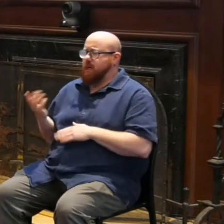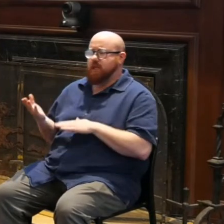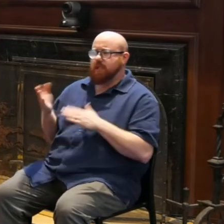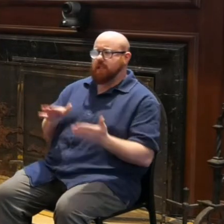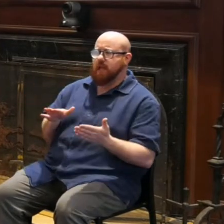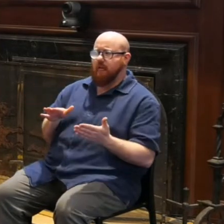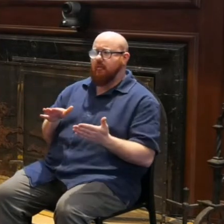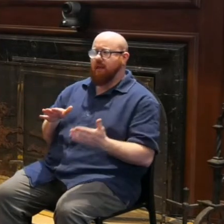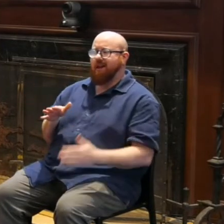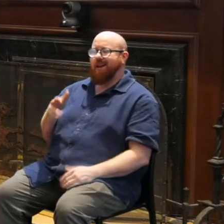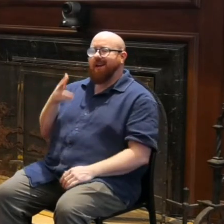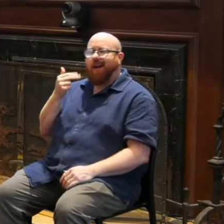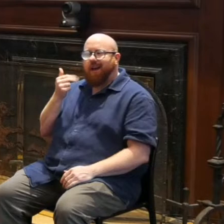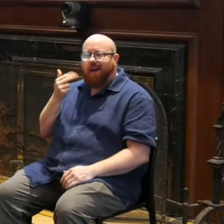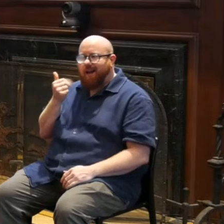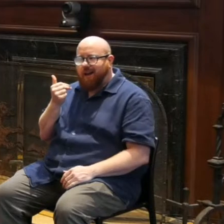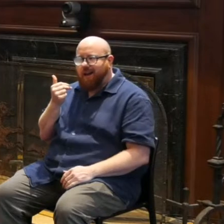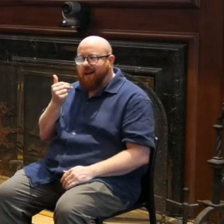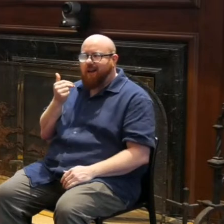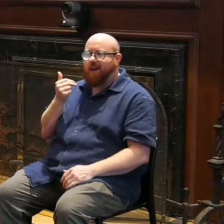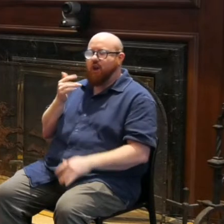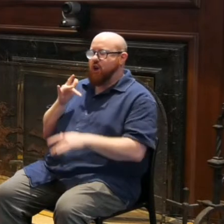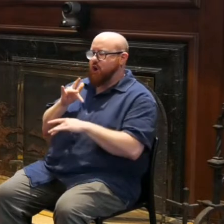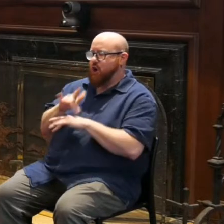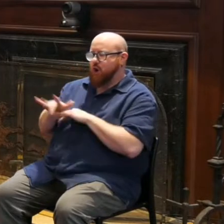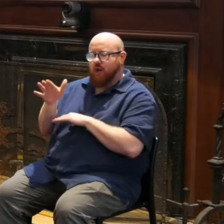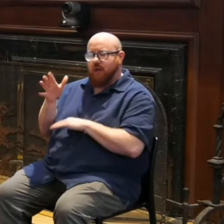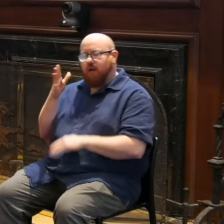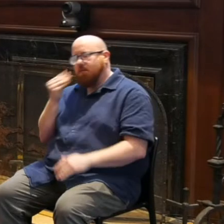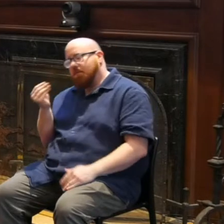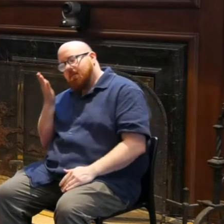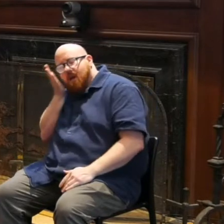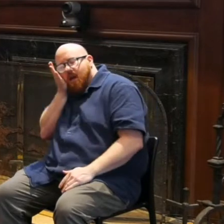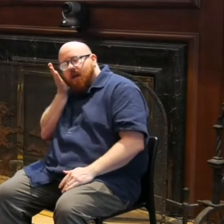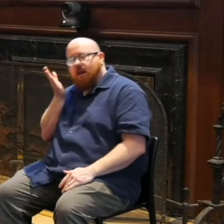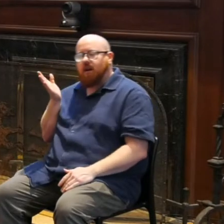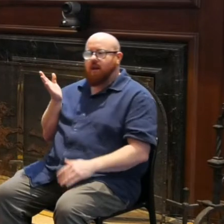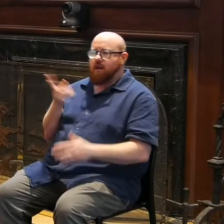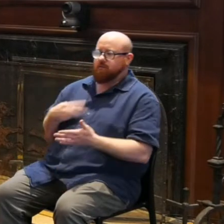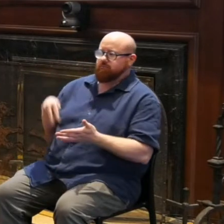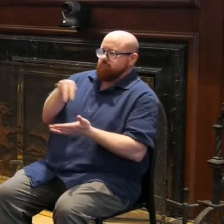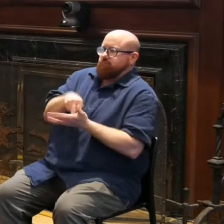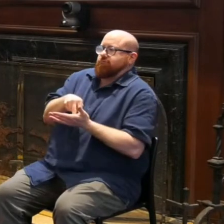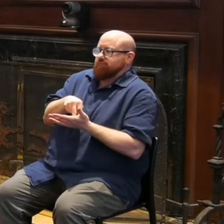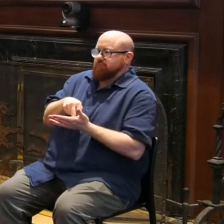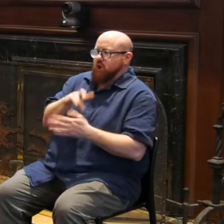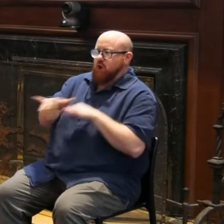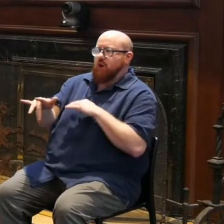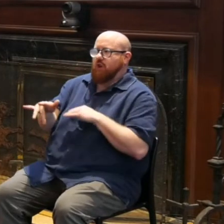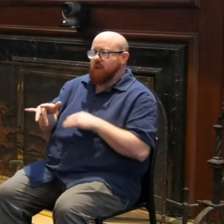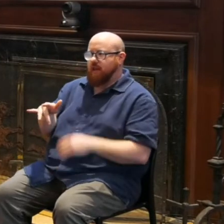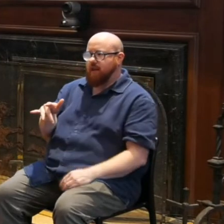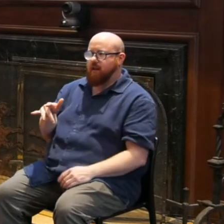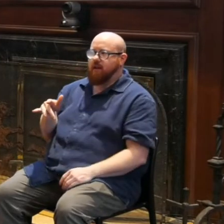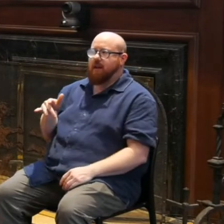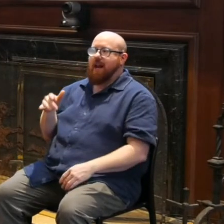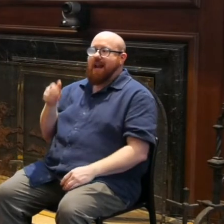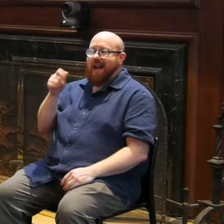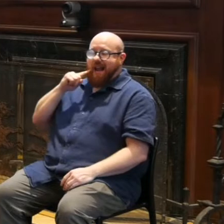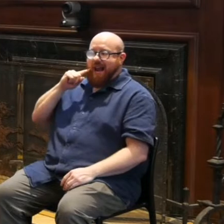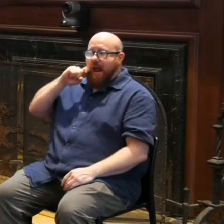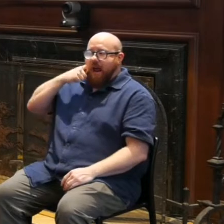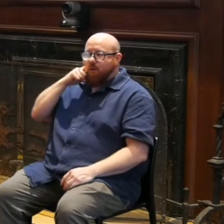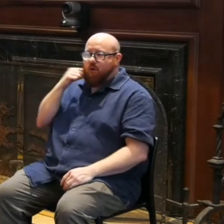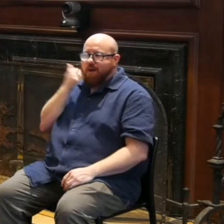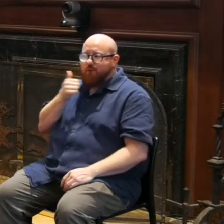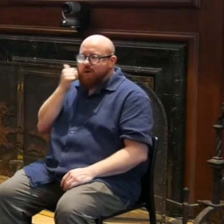ha. It's early to bed and to rise for me. Bran at breakfast and an apple a day. An hour's walk and an